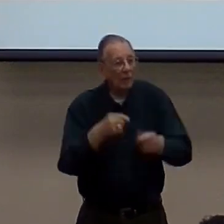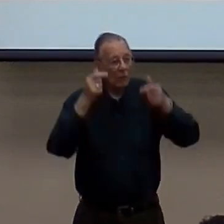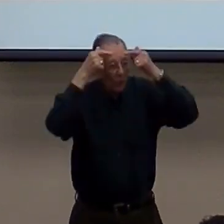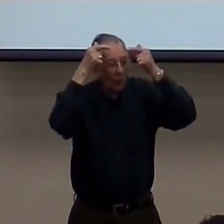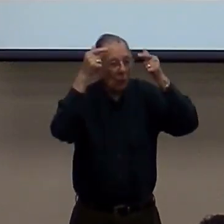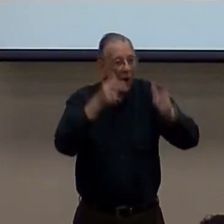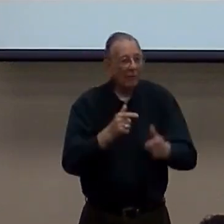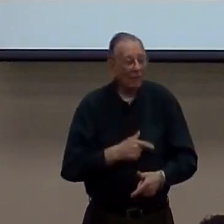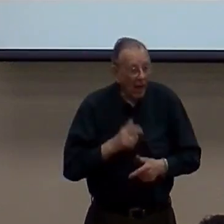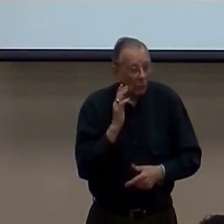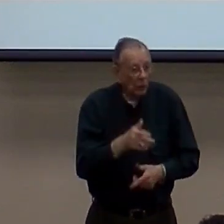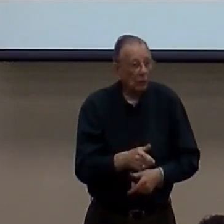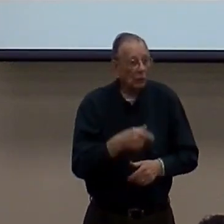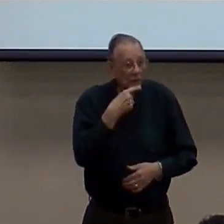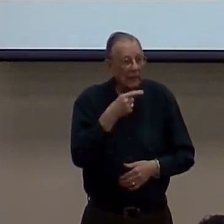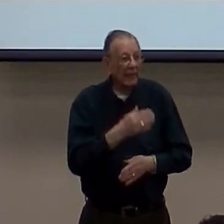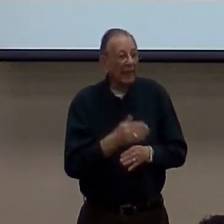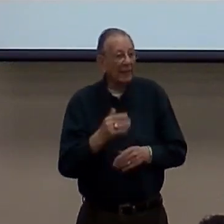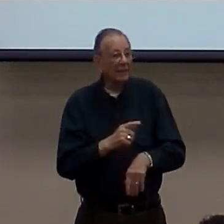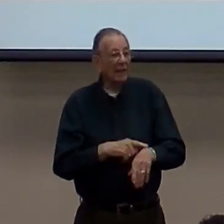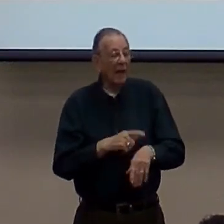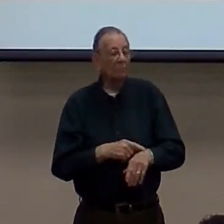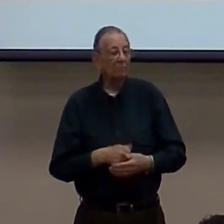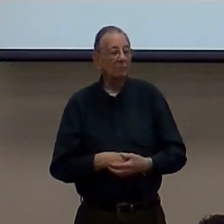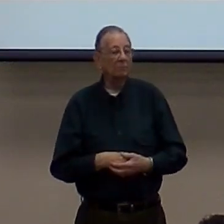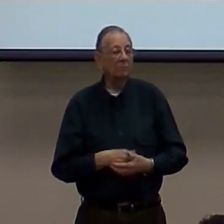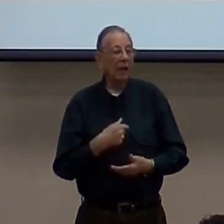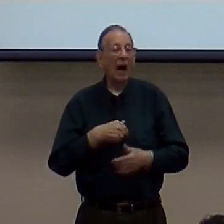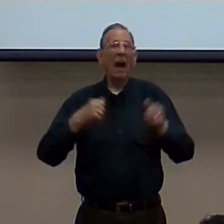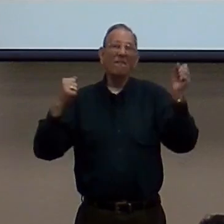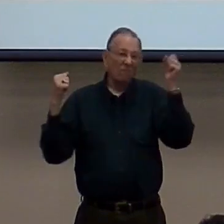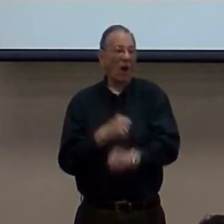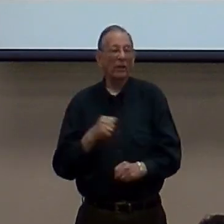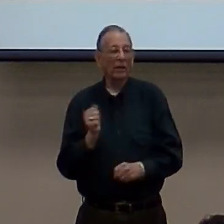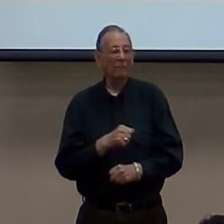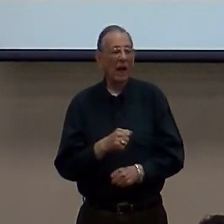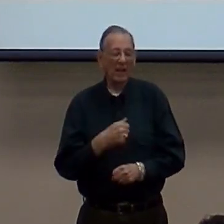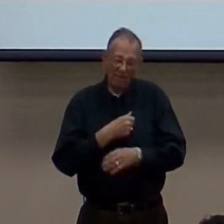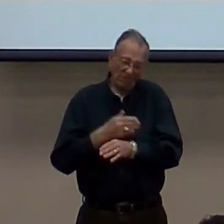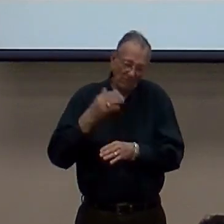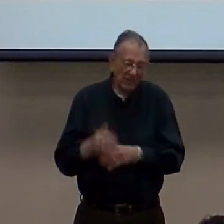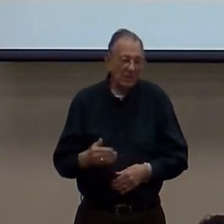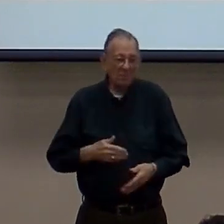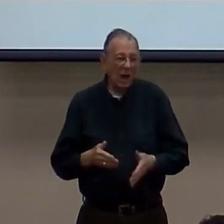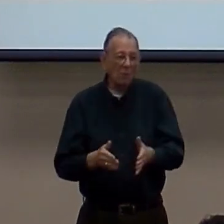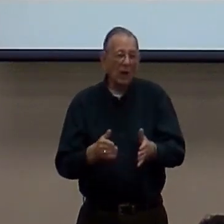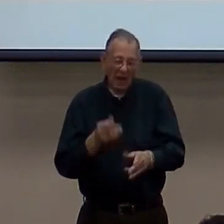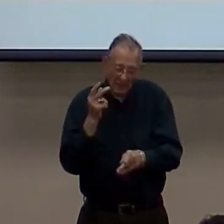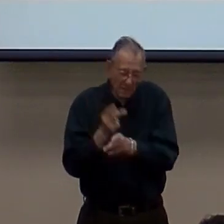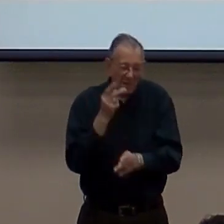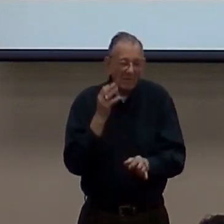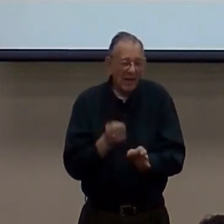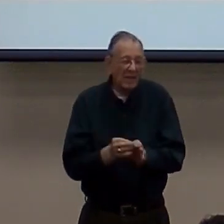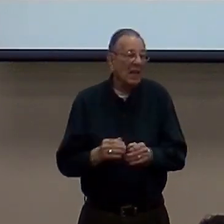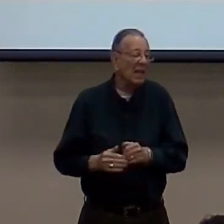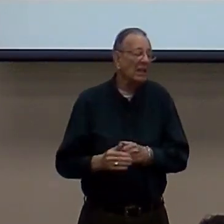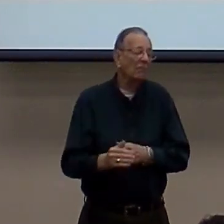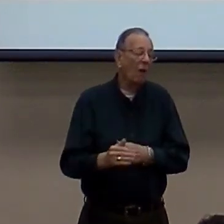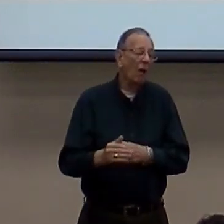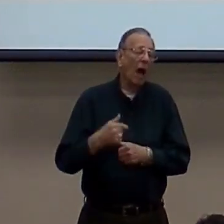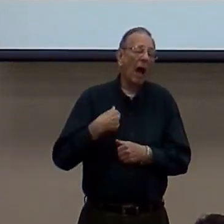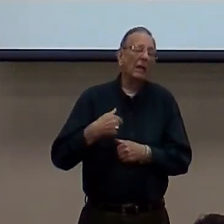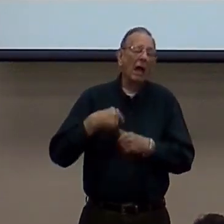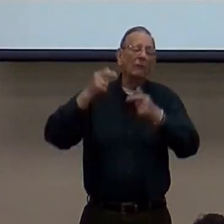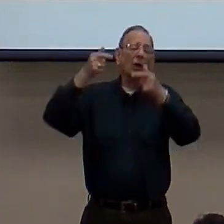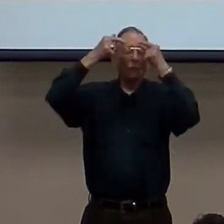of life. Will you be able to say at the end of time, I have fought the good fight, I have finished the course, I have kept the faith. Henceforth there is laid up for